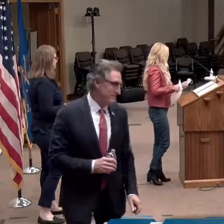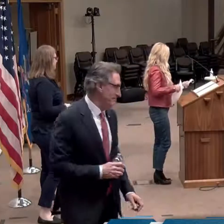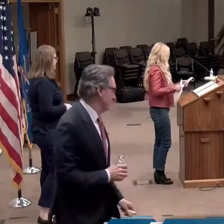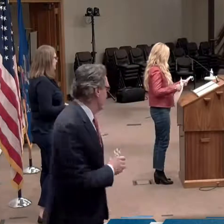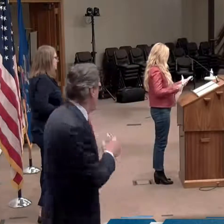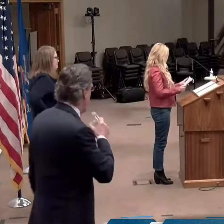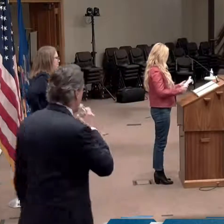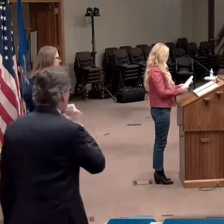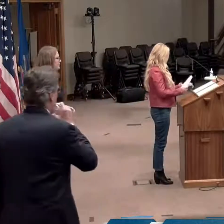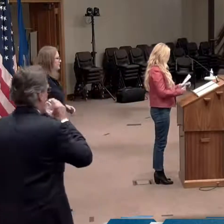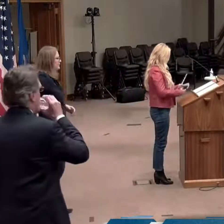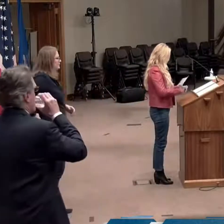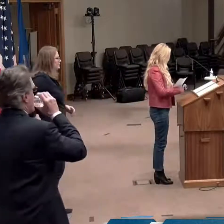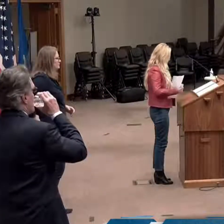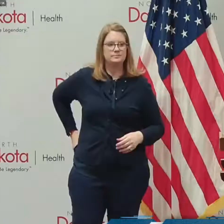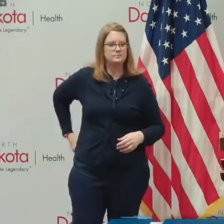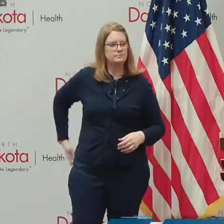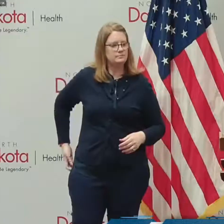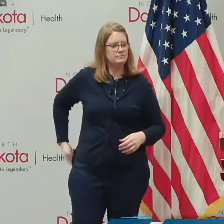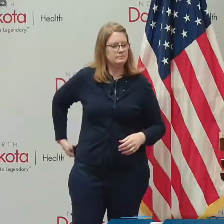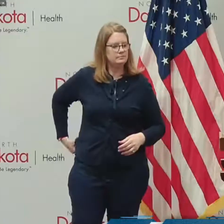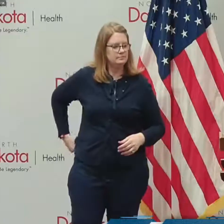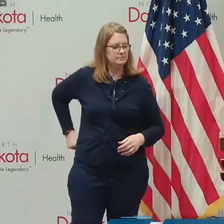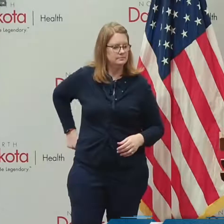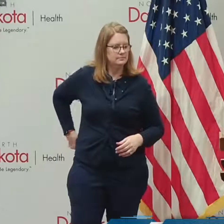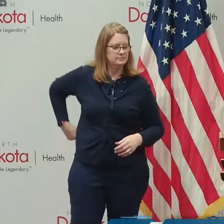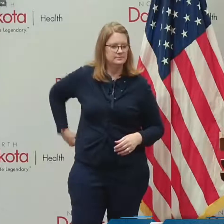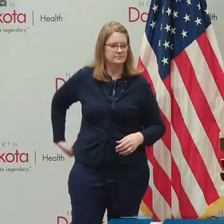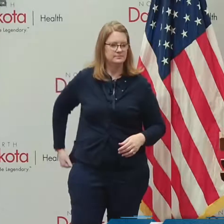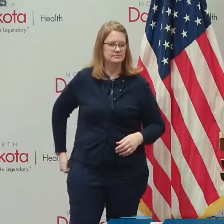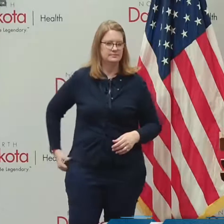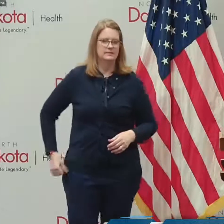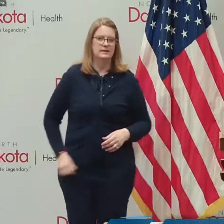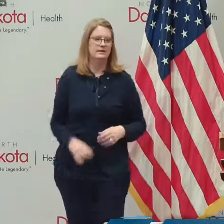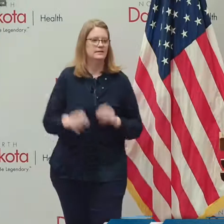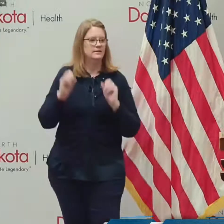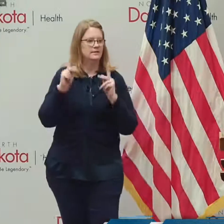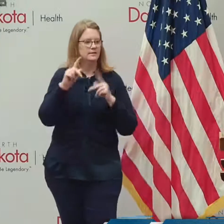here. Stick in my pocket. Okay.